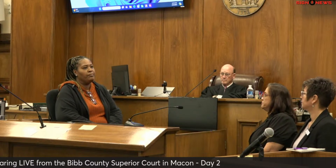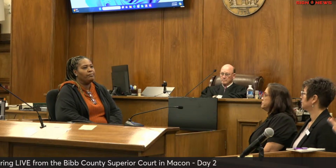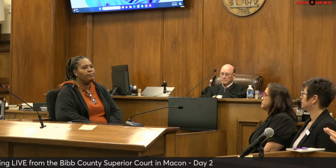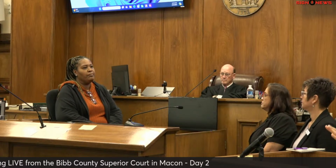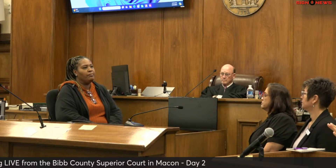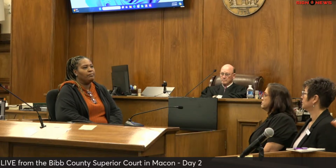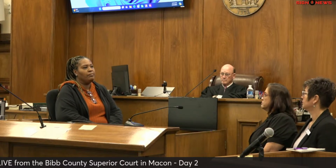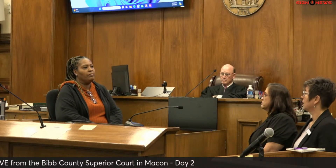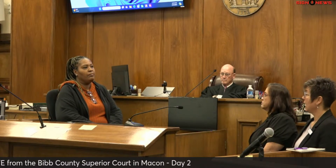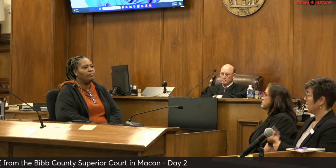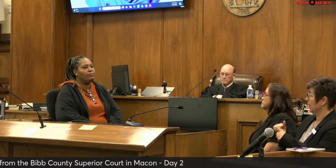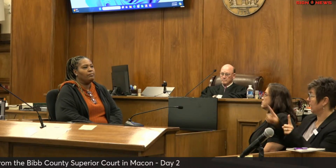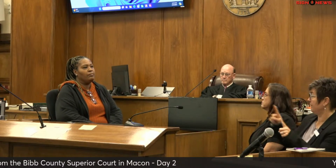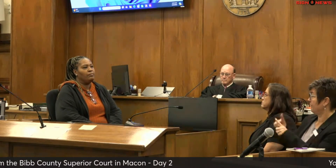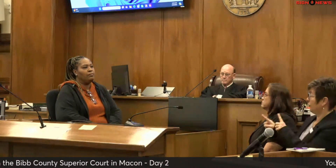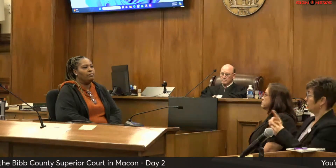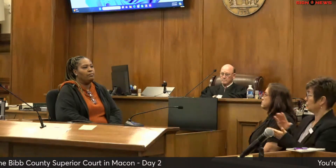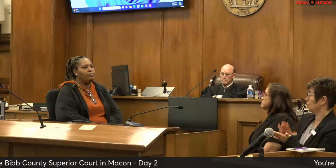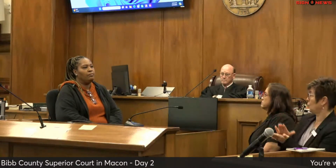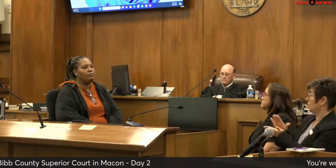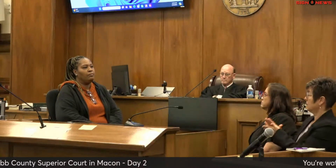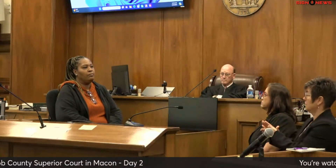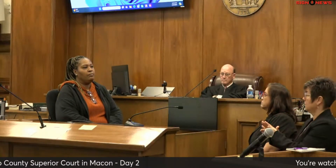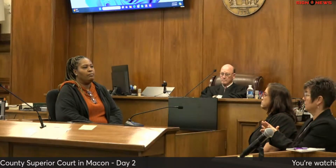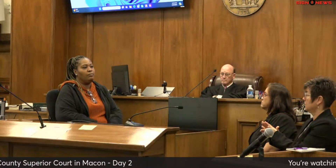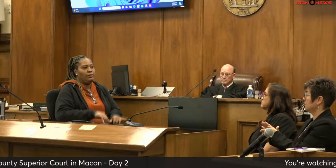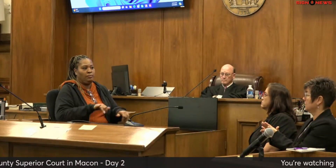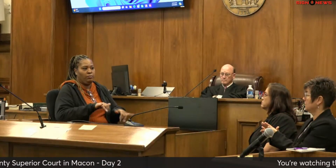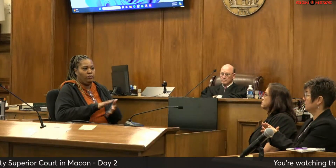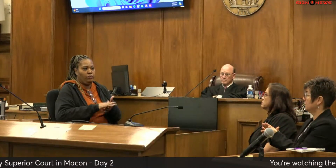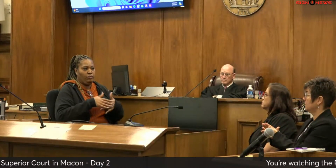Mainstream. They were just different schools.